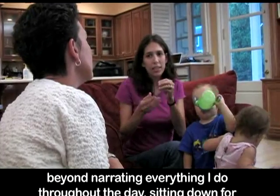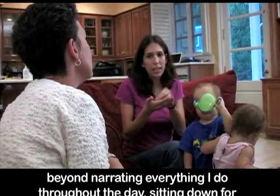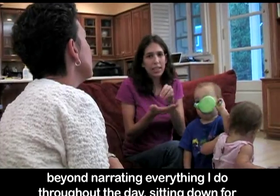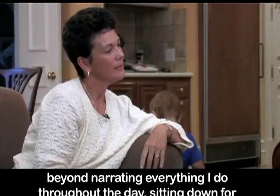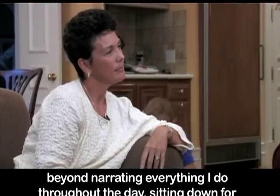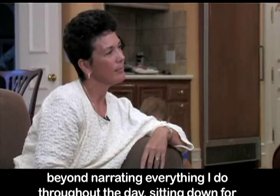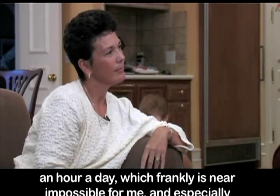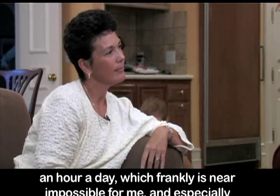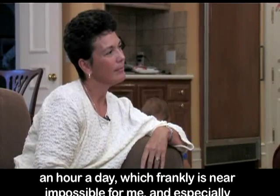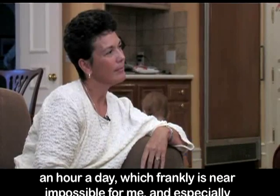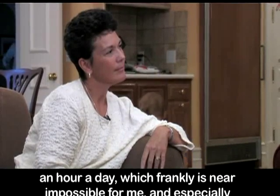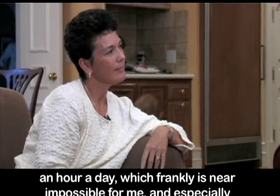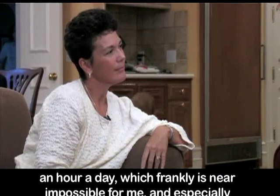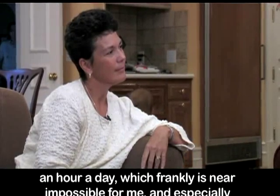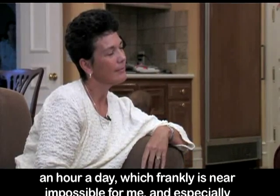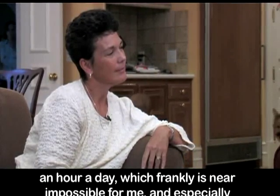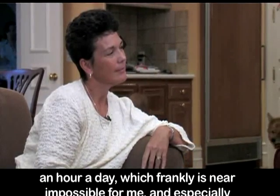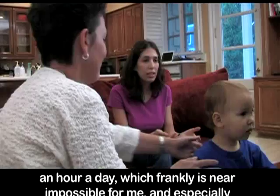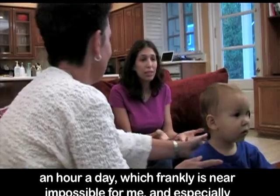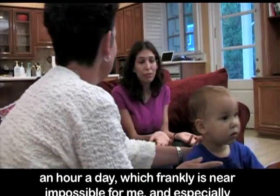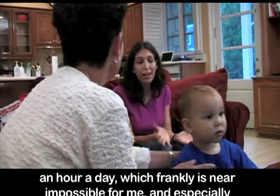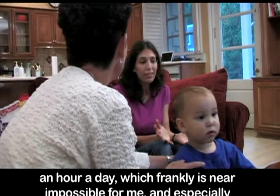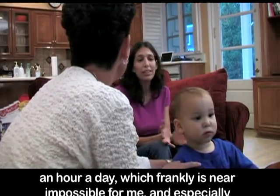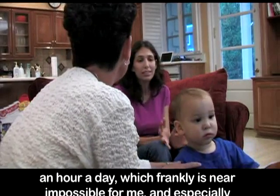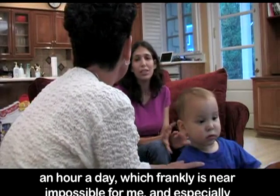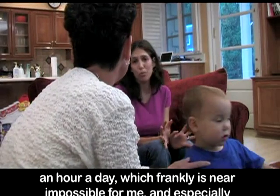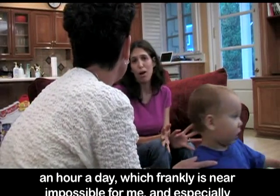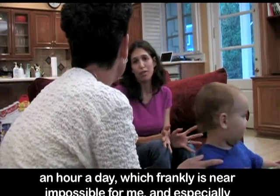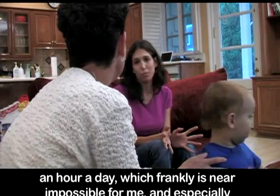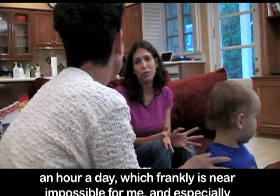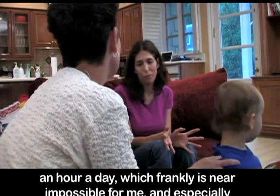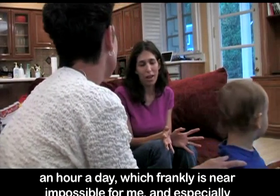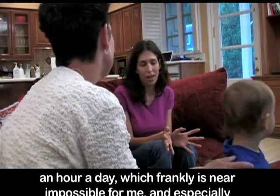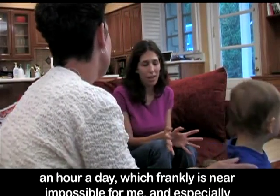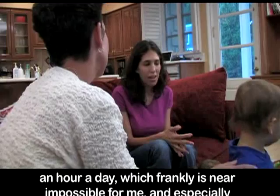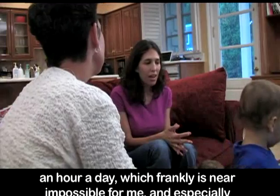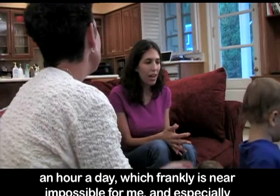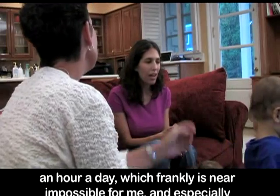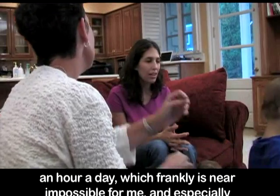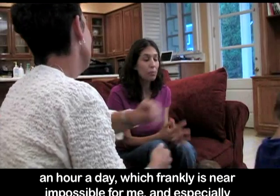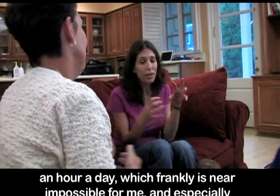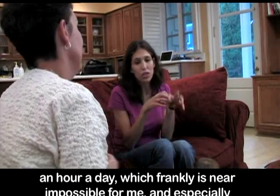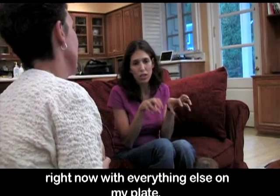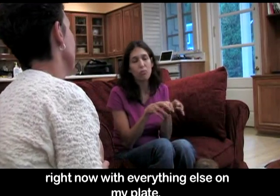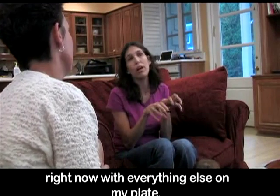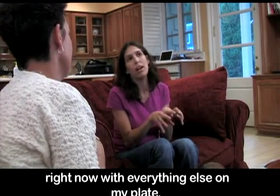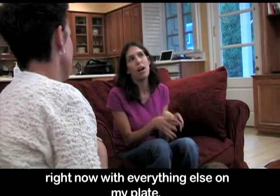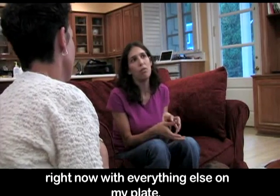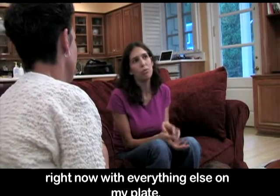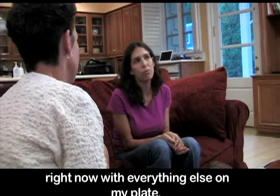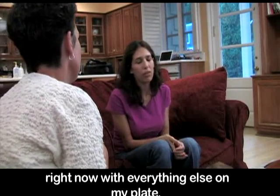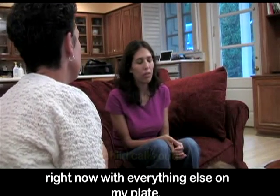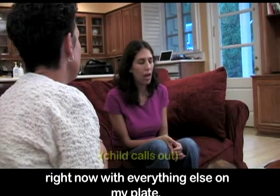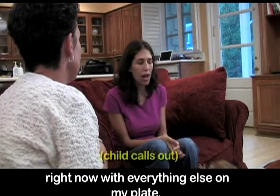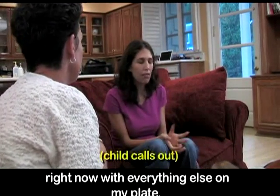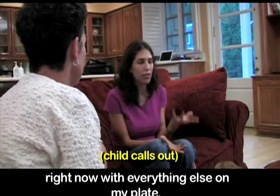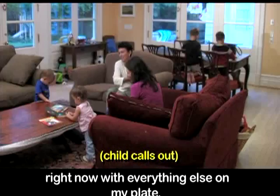sitting down for an hour a day, which frankly is near impossible for me, and especially right now with everything else